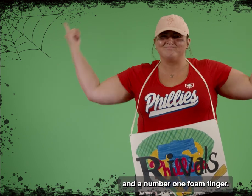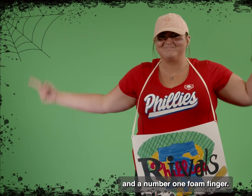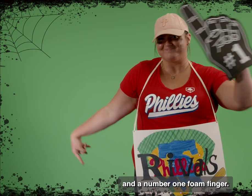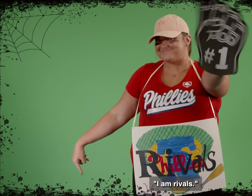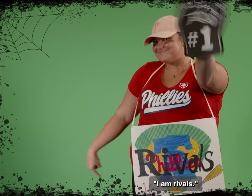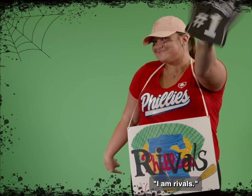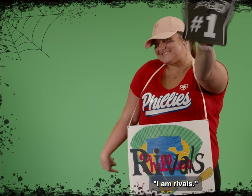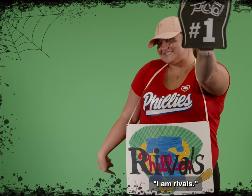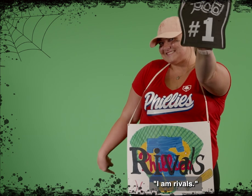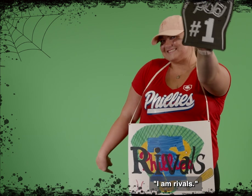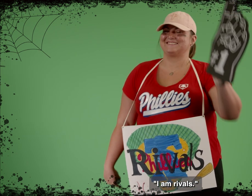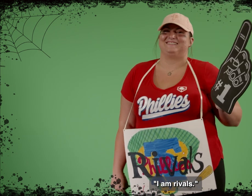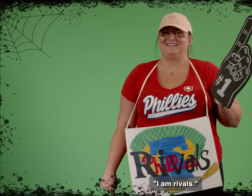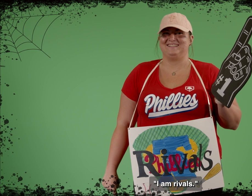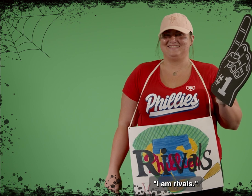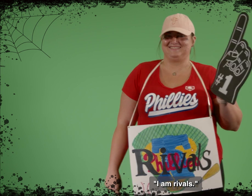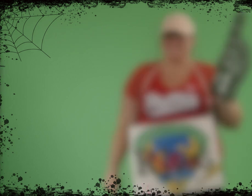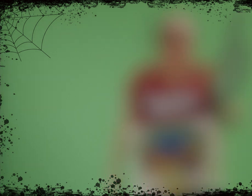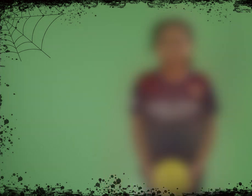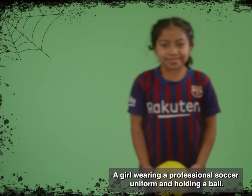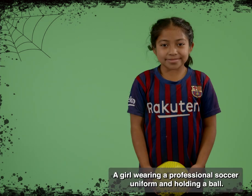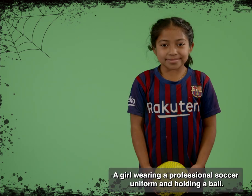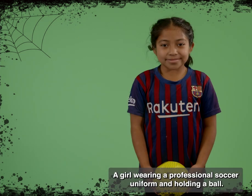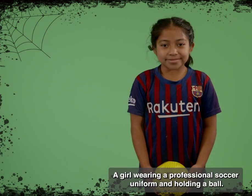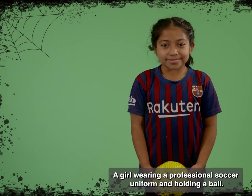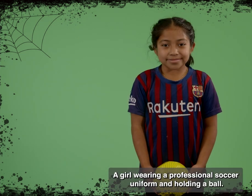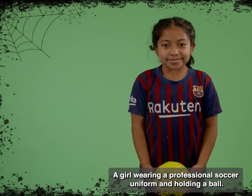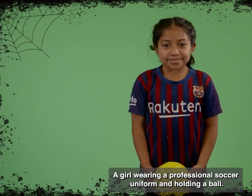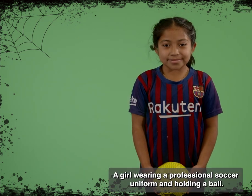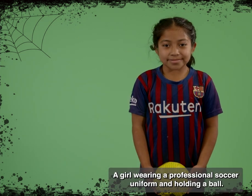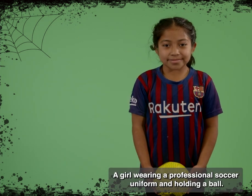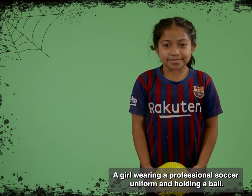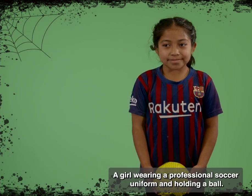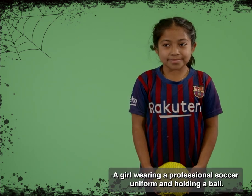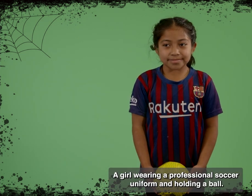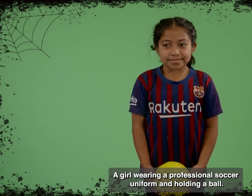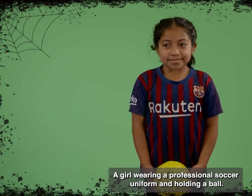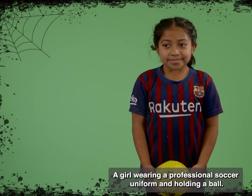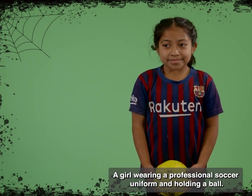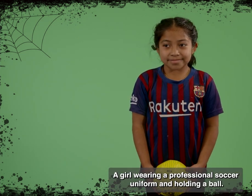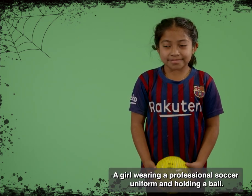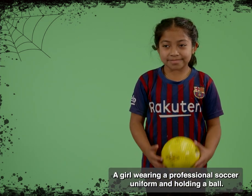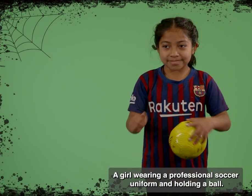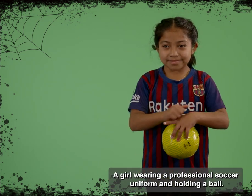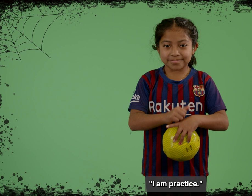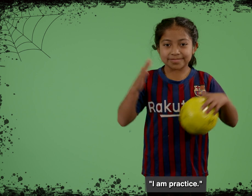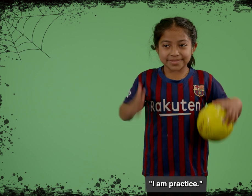finger. I am rivals. A girl wearing a professional soccer uniform and holding a ball. I